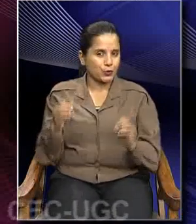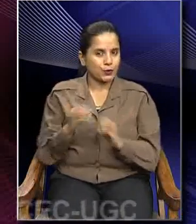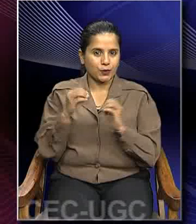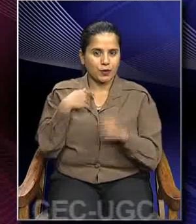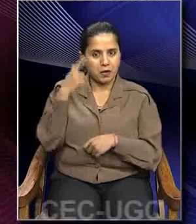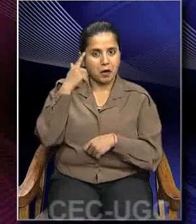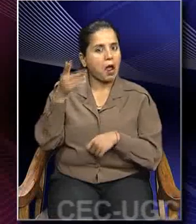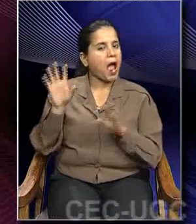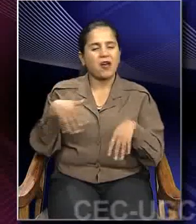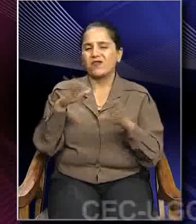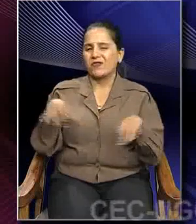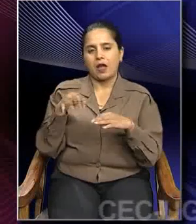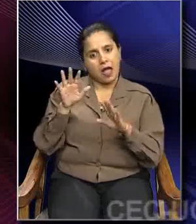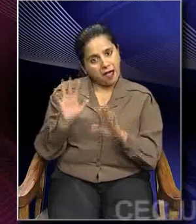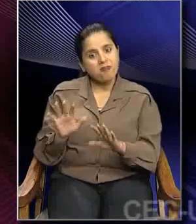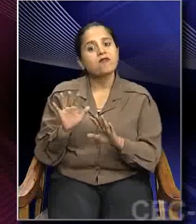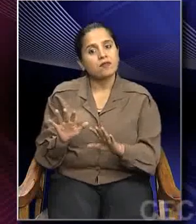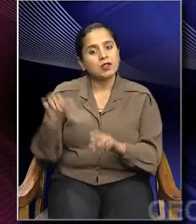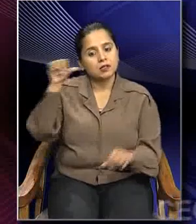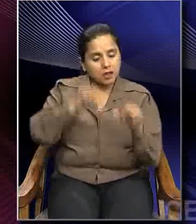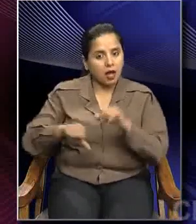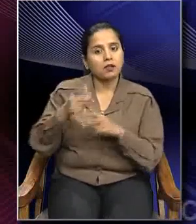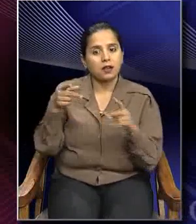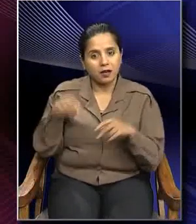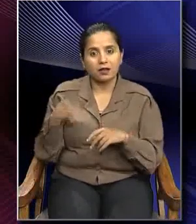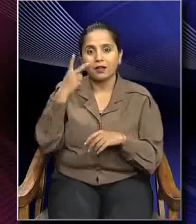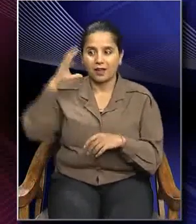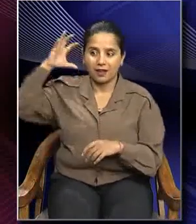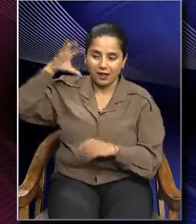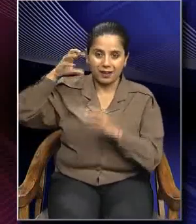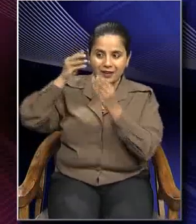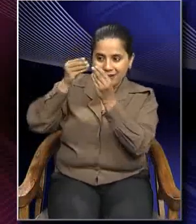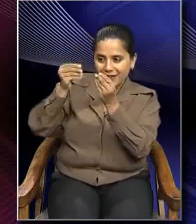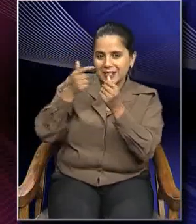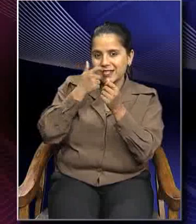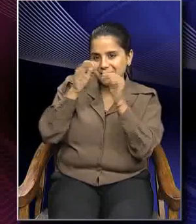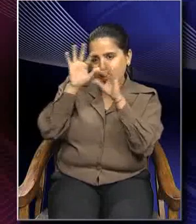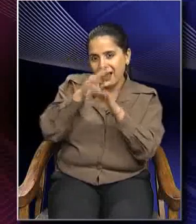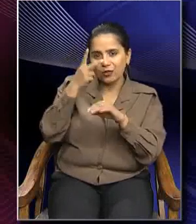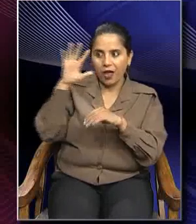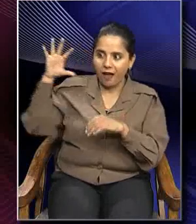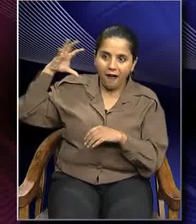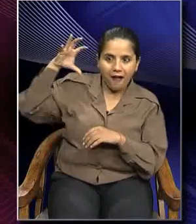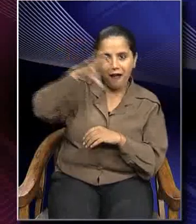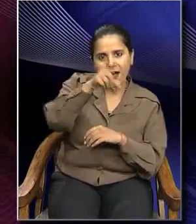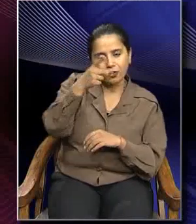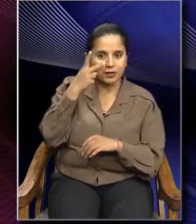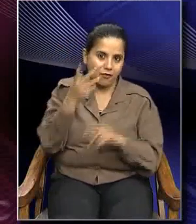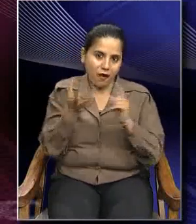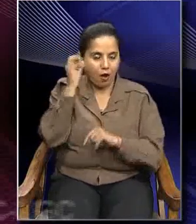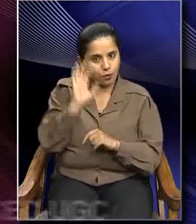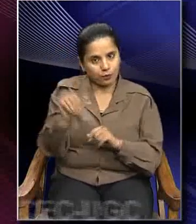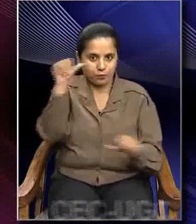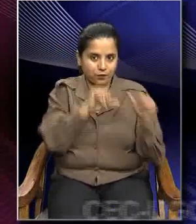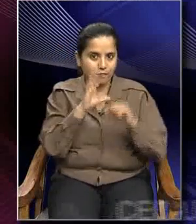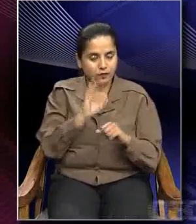be non-existent. So, we need to exclude certain things from here in order to